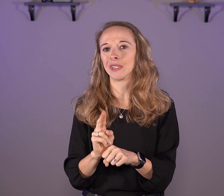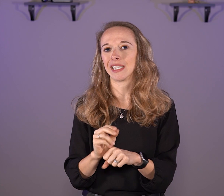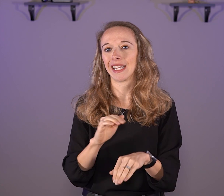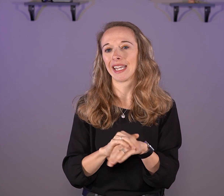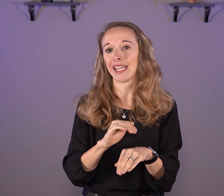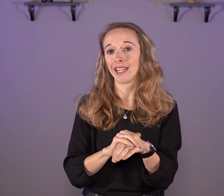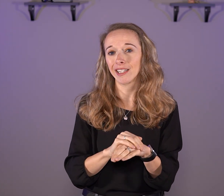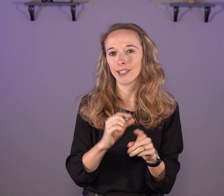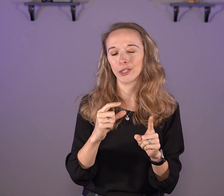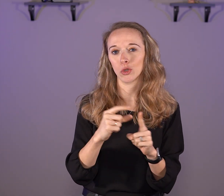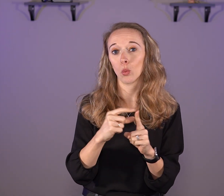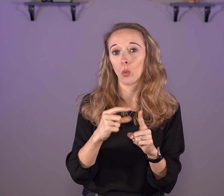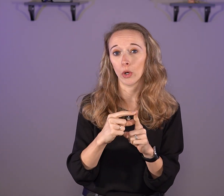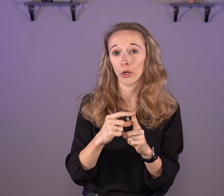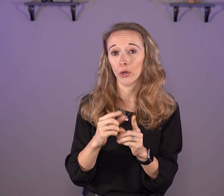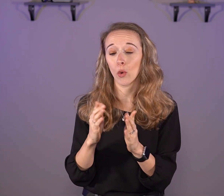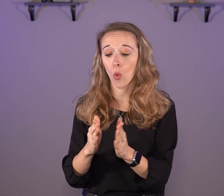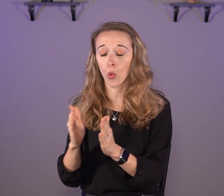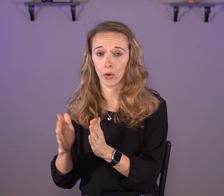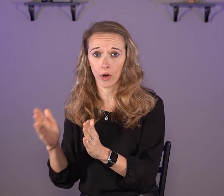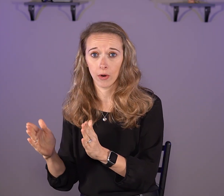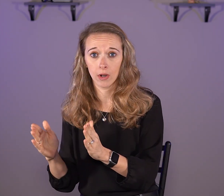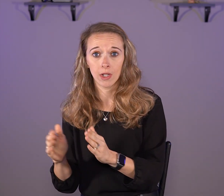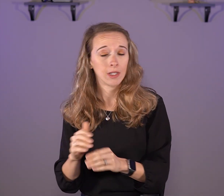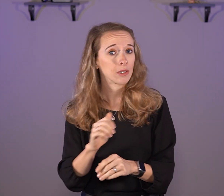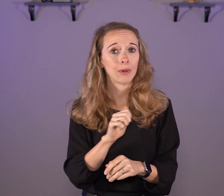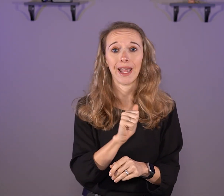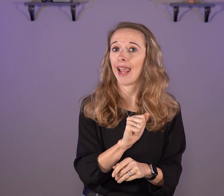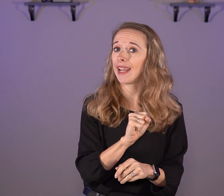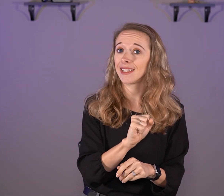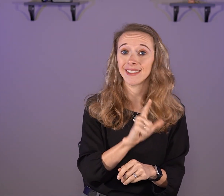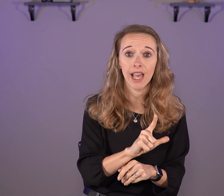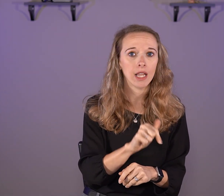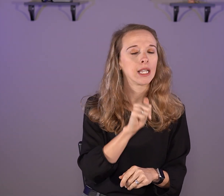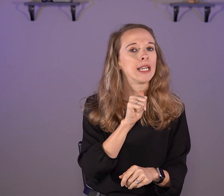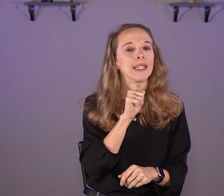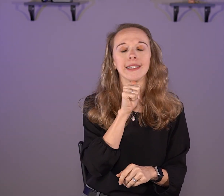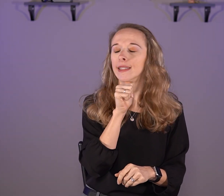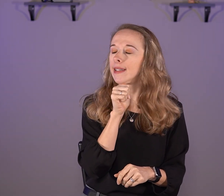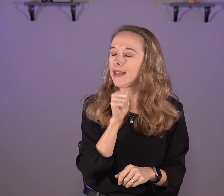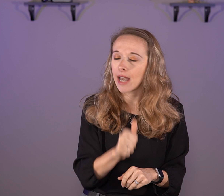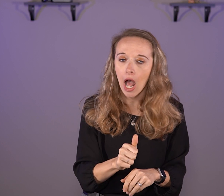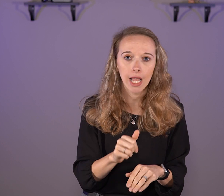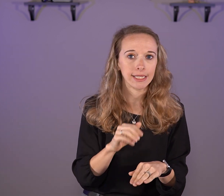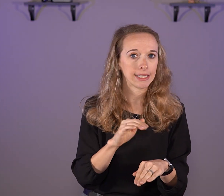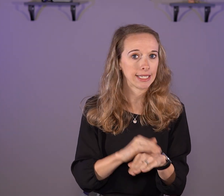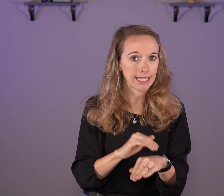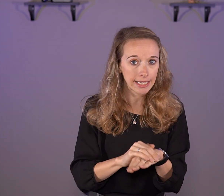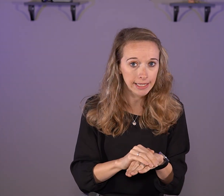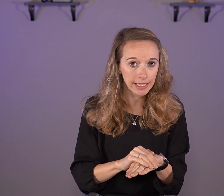using English word order. So ASL is not